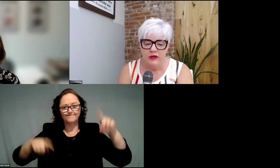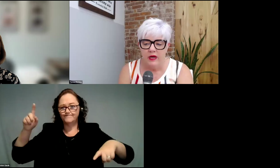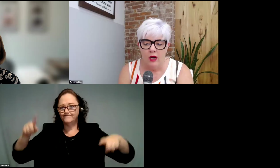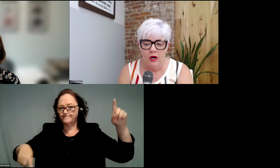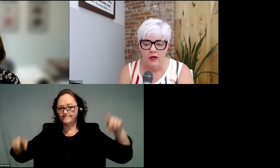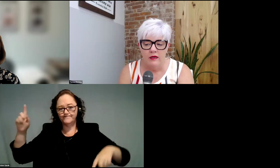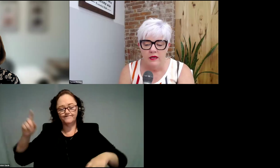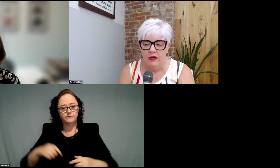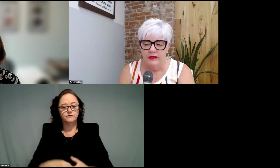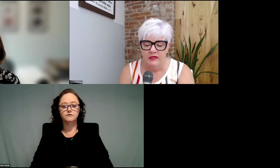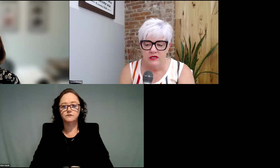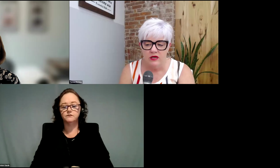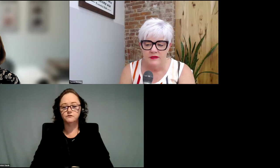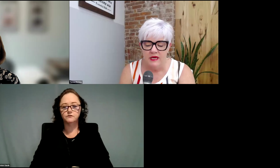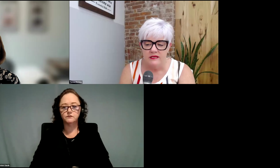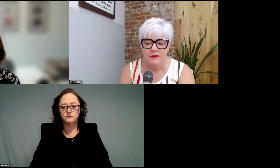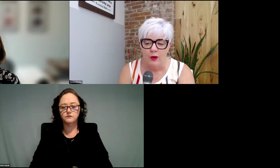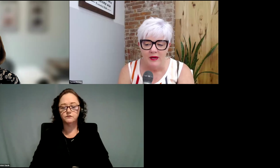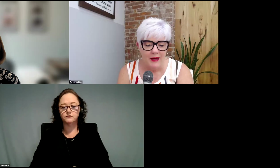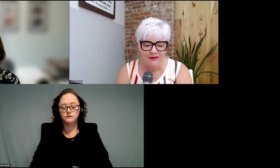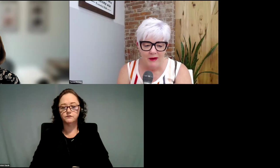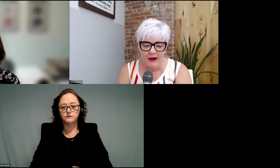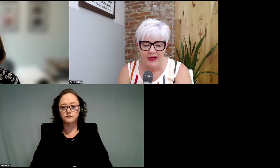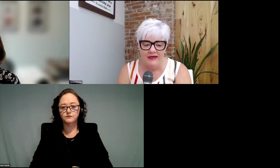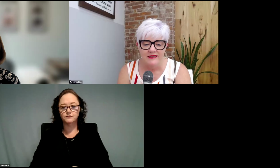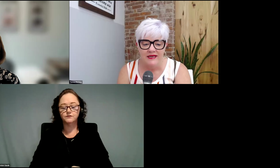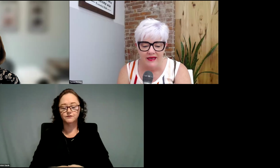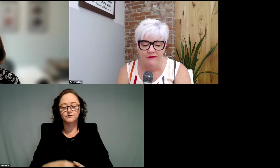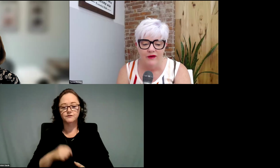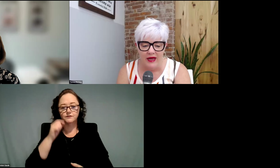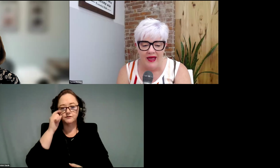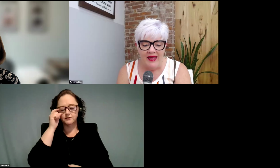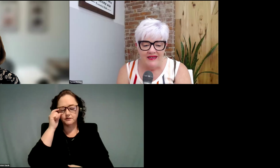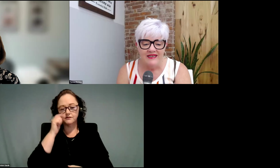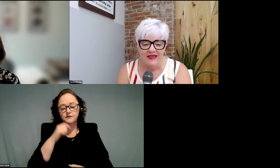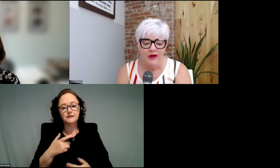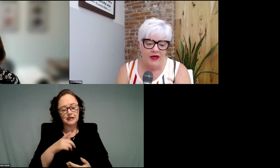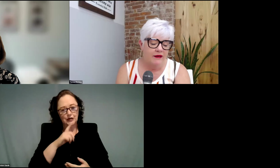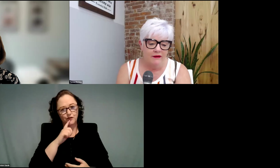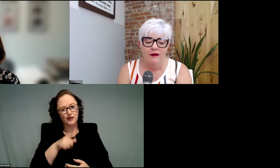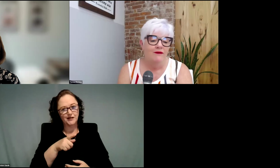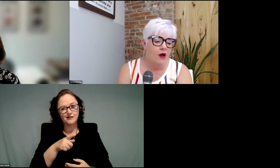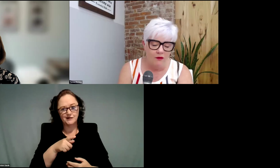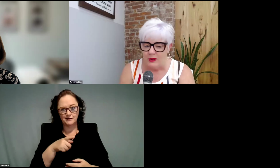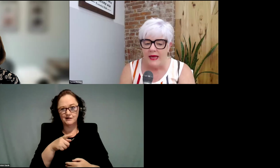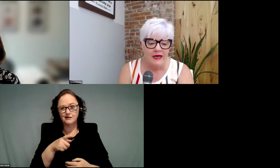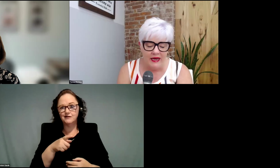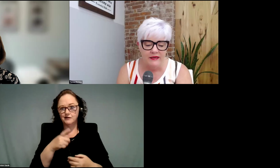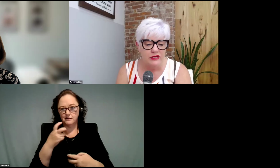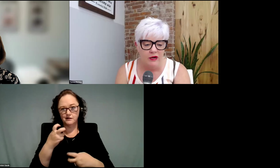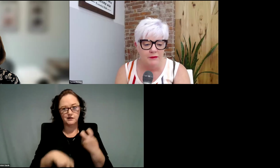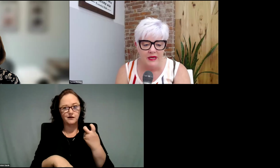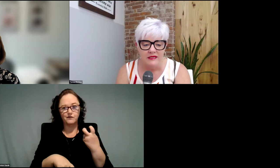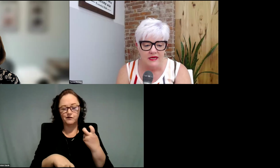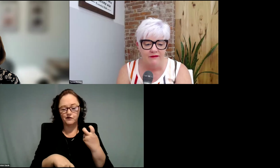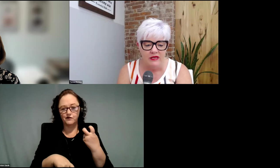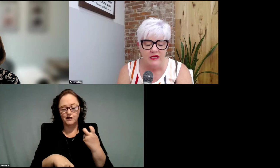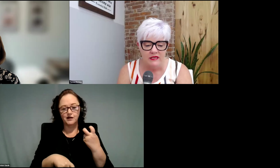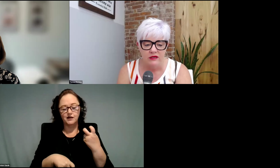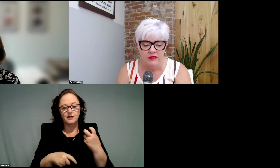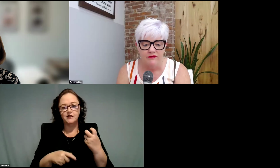It's really hard, in this circumstance, I'm going to bat for Mary Kay to give a blanket answer